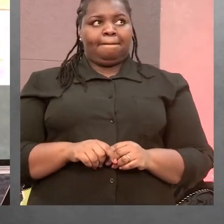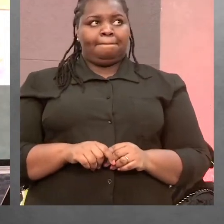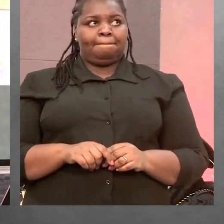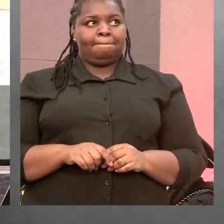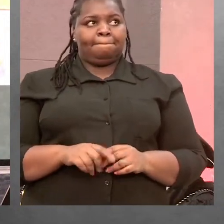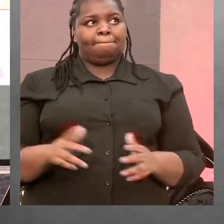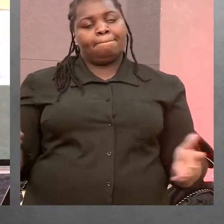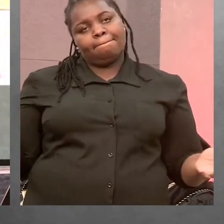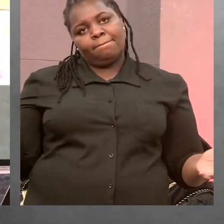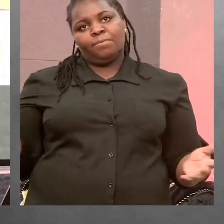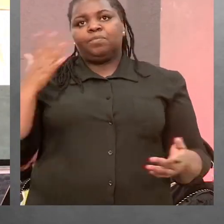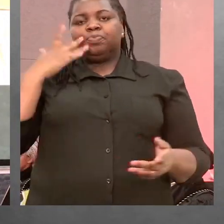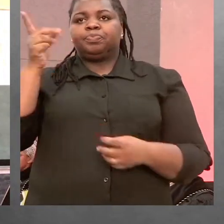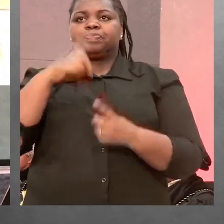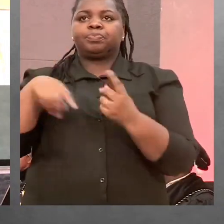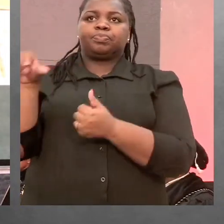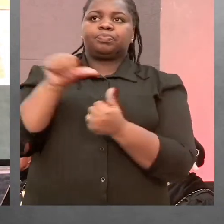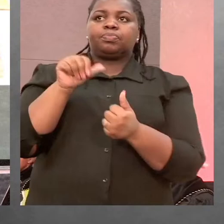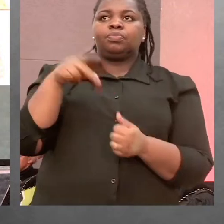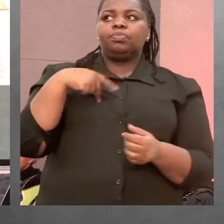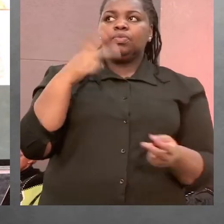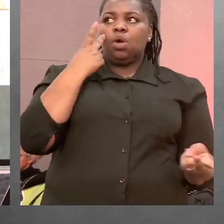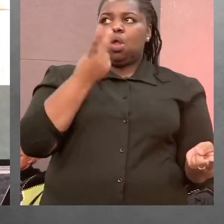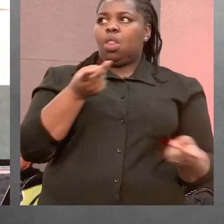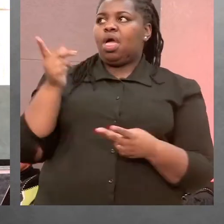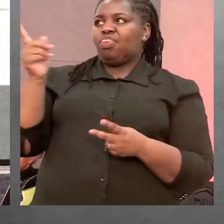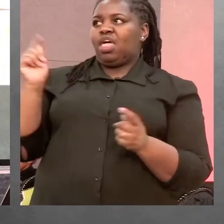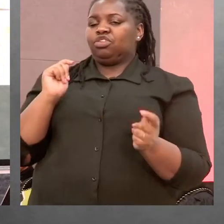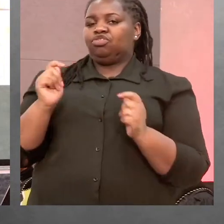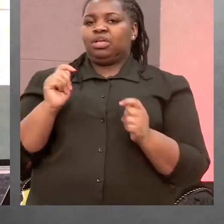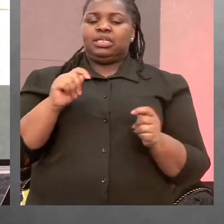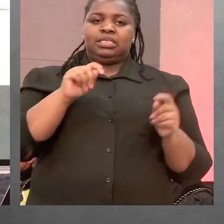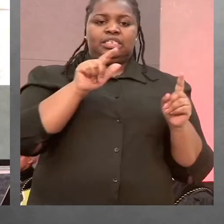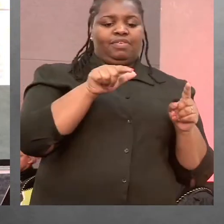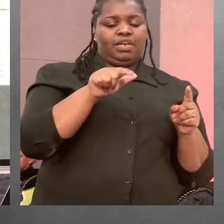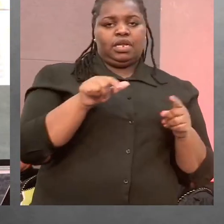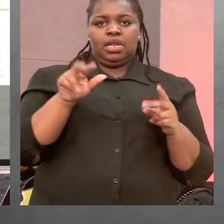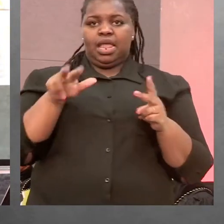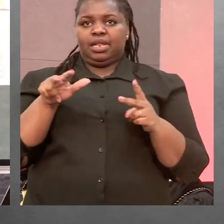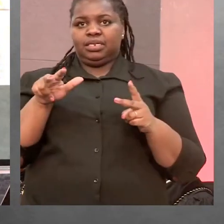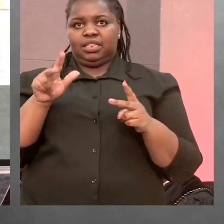So when I go back and look at that social change of the 17th and 18th century,